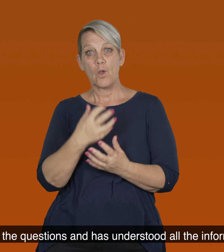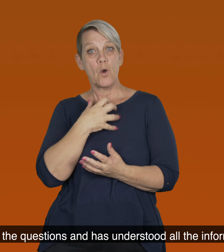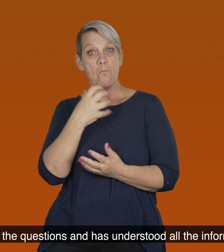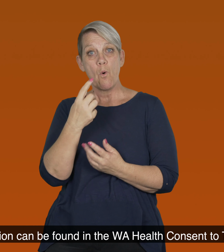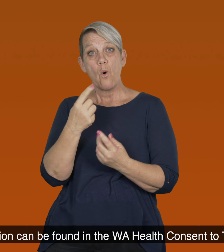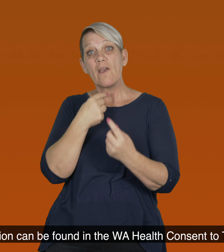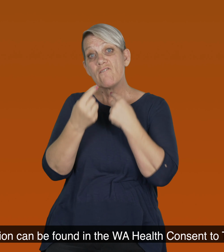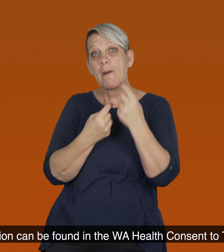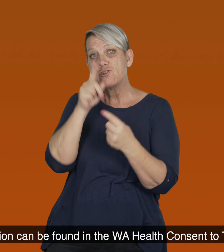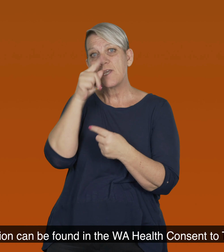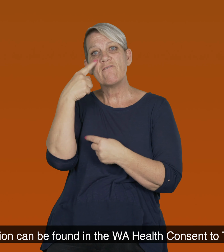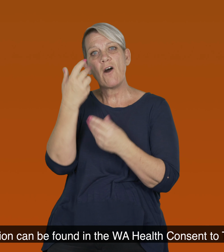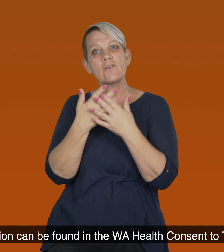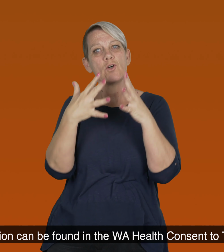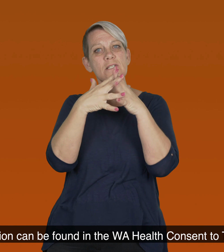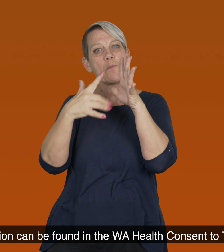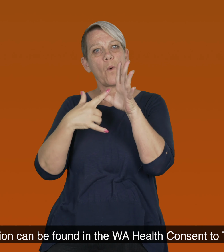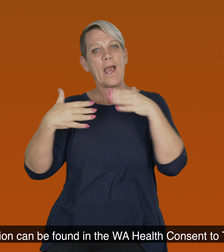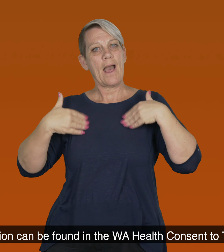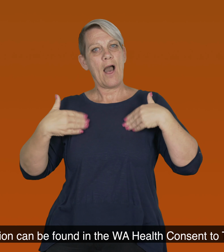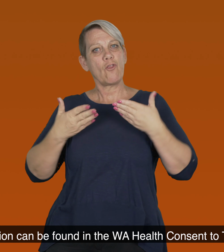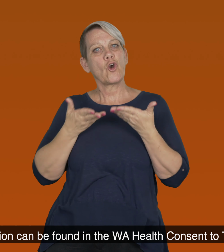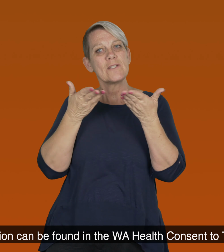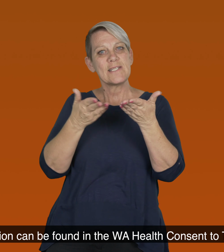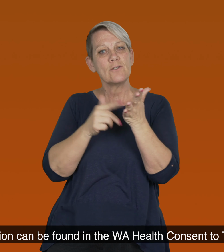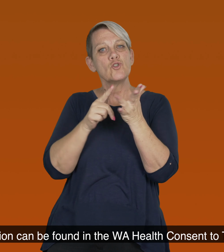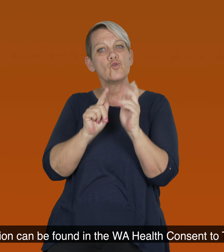More information can be found in the WA Health Consent to Treatment Policy.